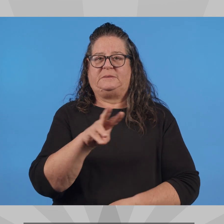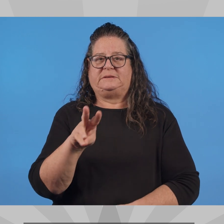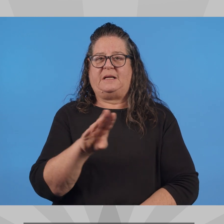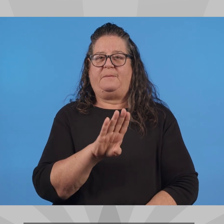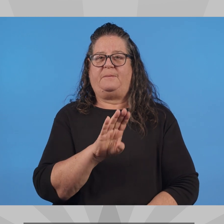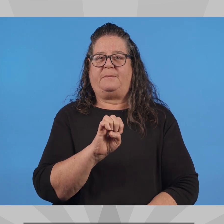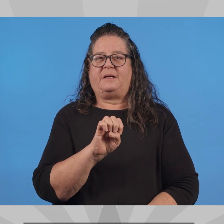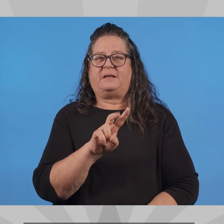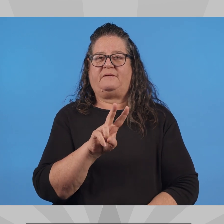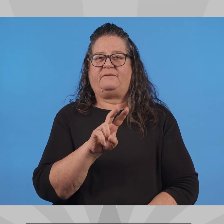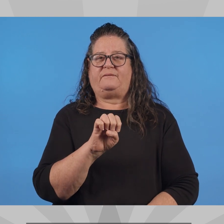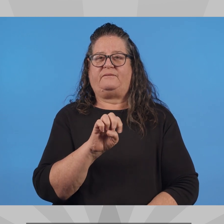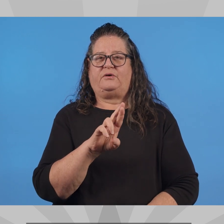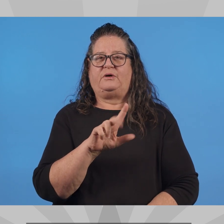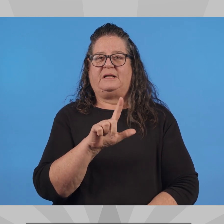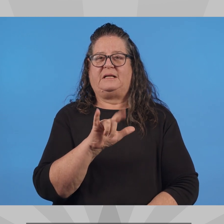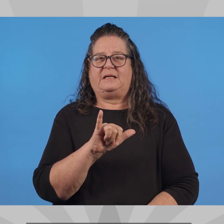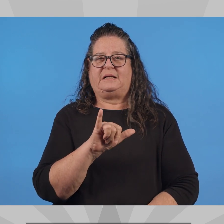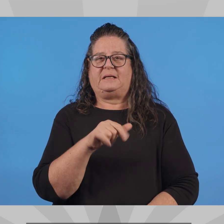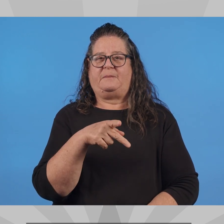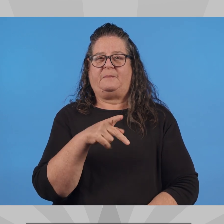funding traditional. Website